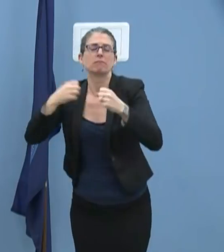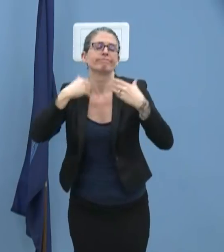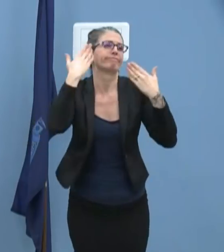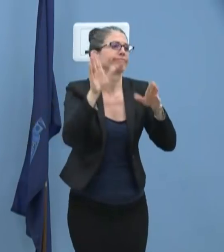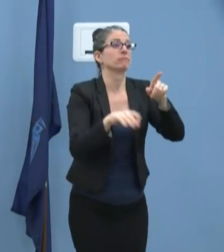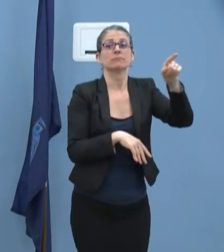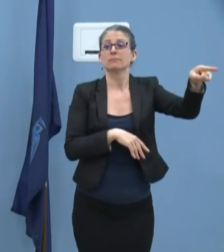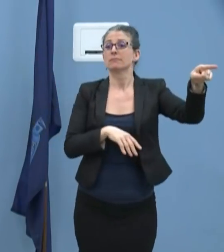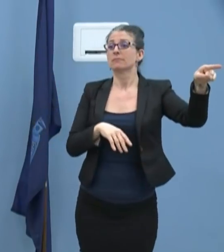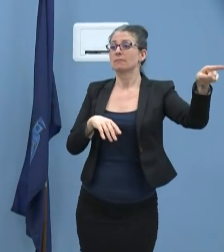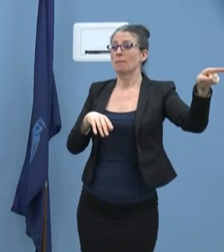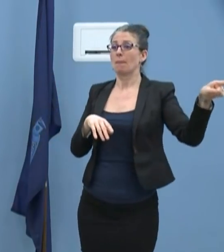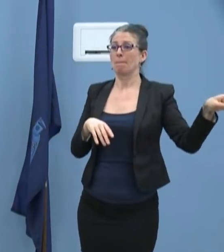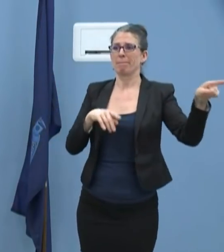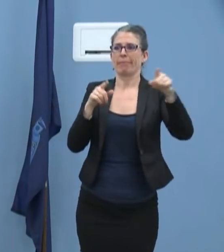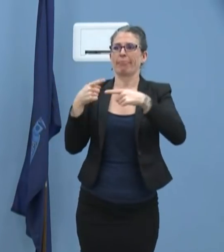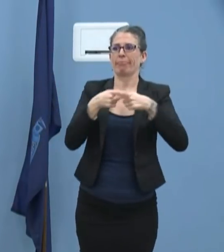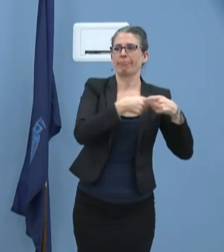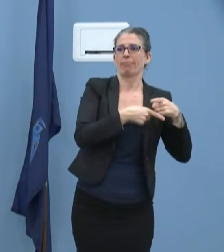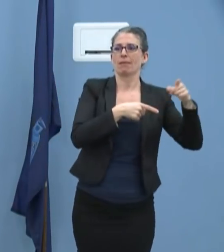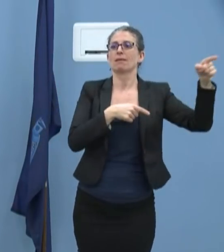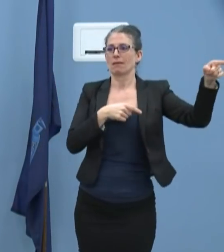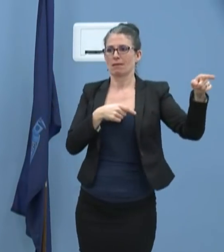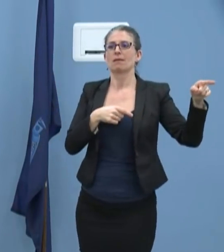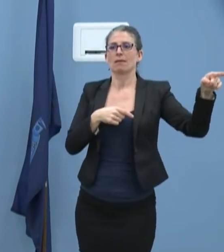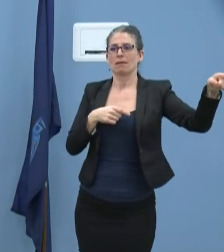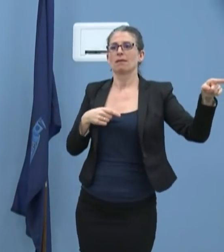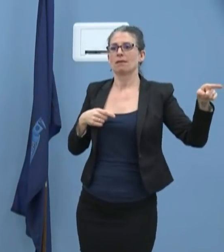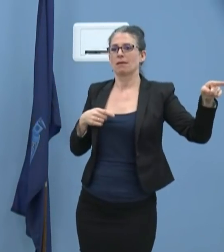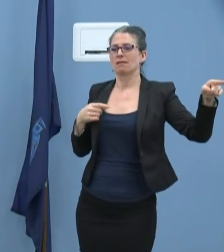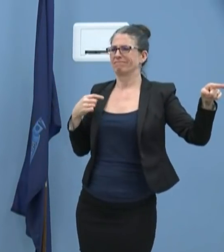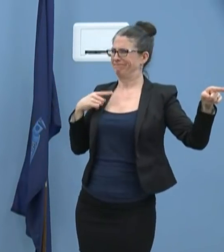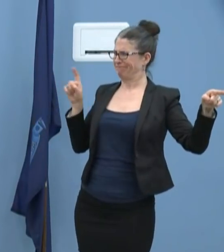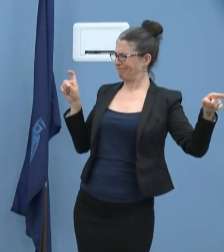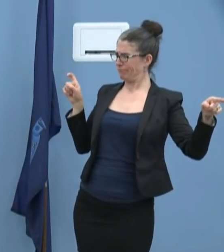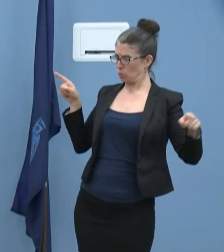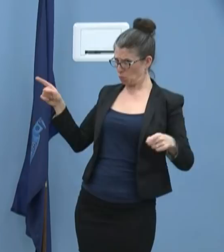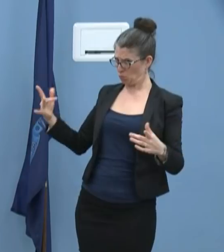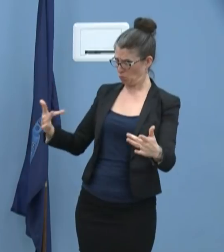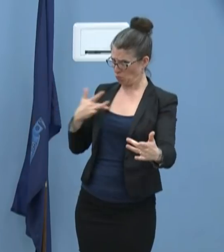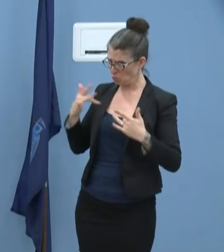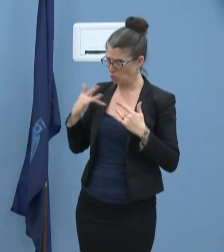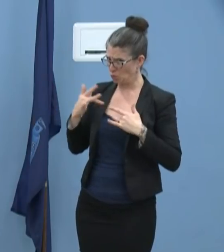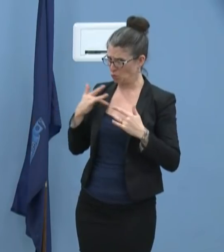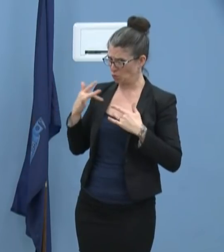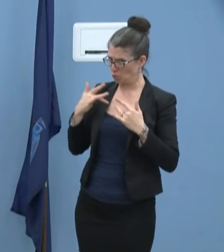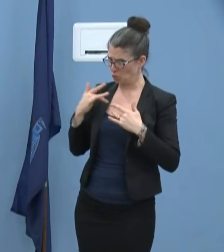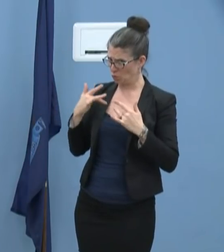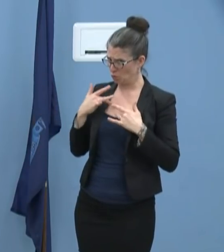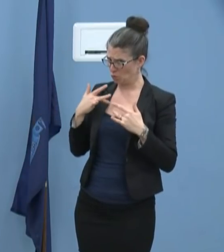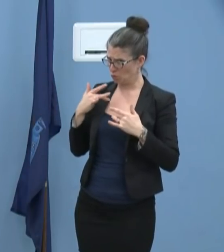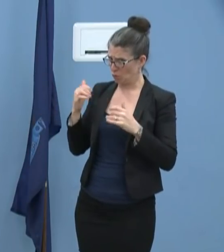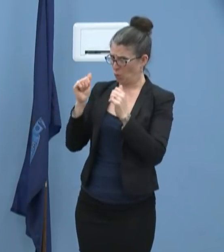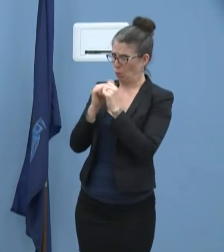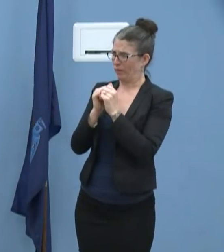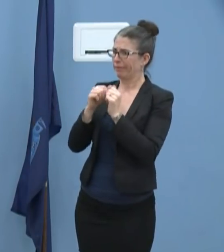how concerned are you about the cases you may not know about?